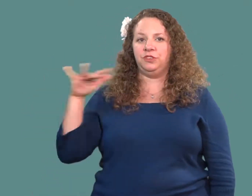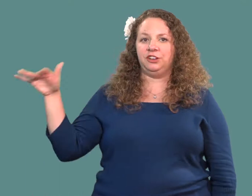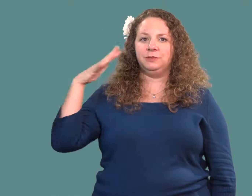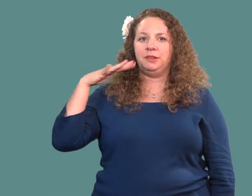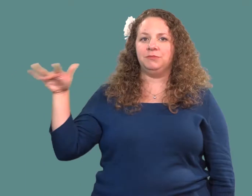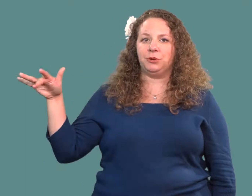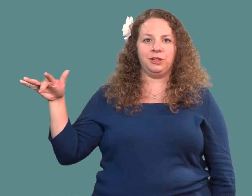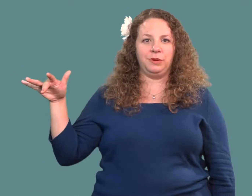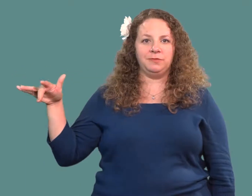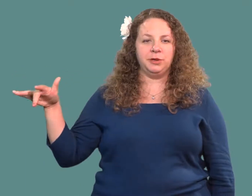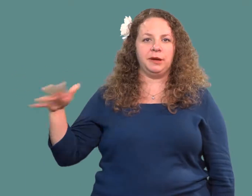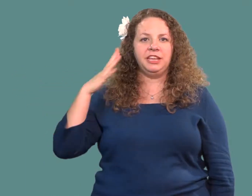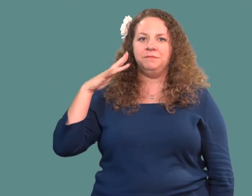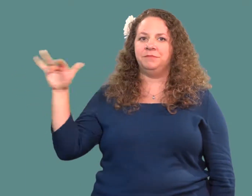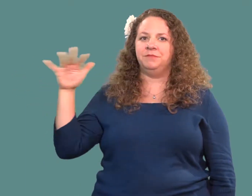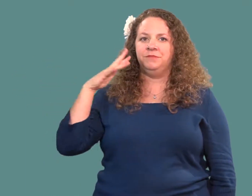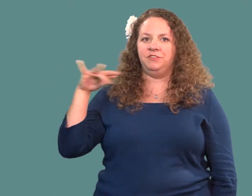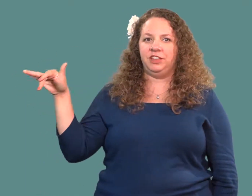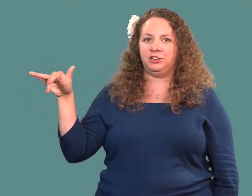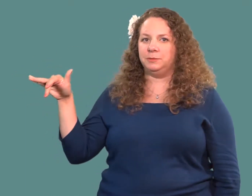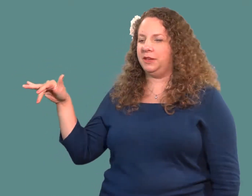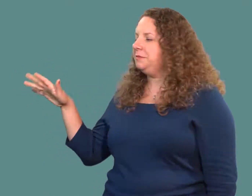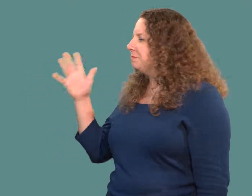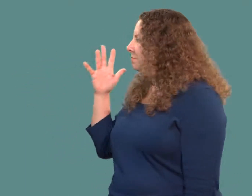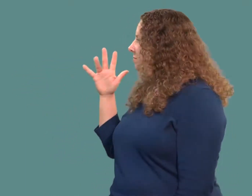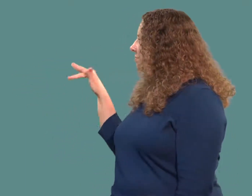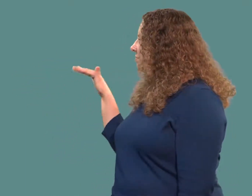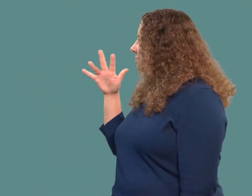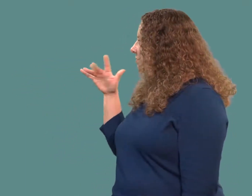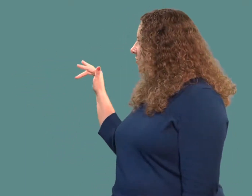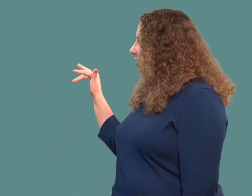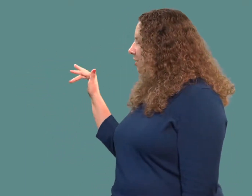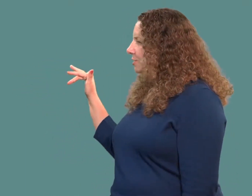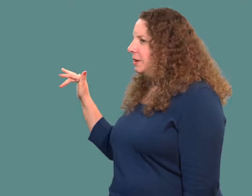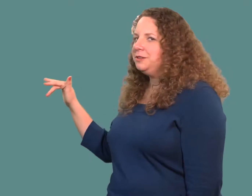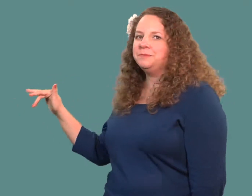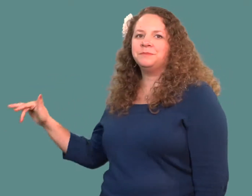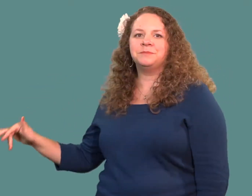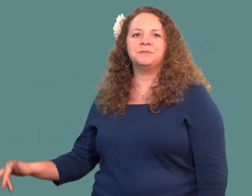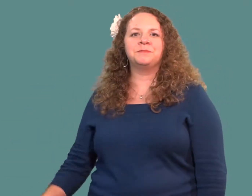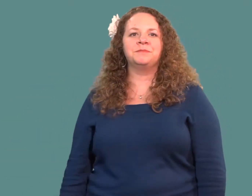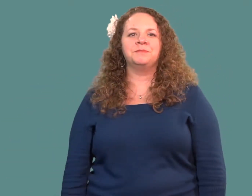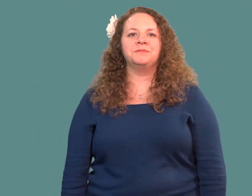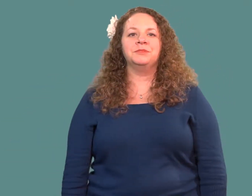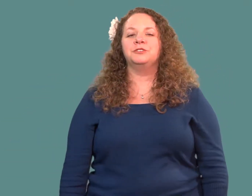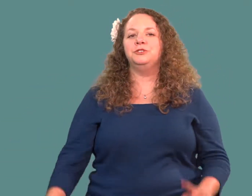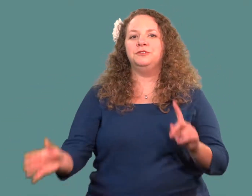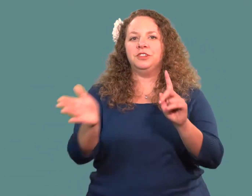Finger spell, going away from your body, finger spell, finger spell. To